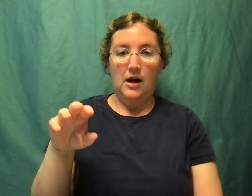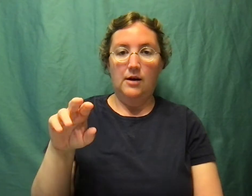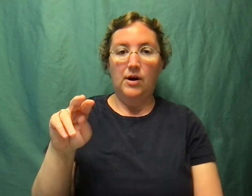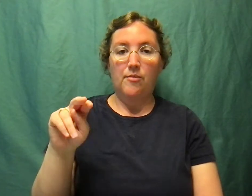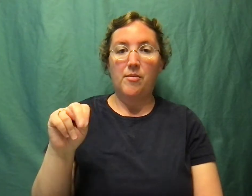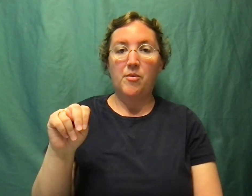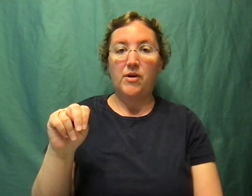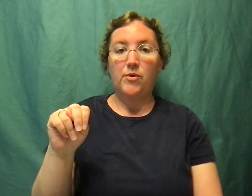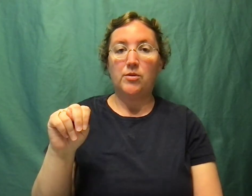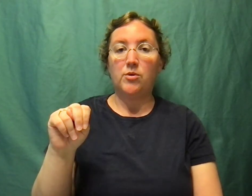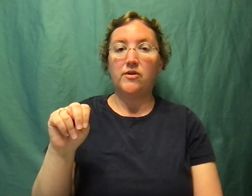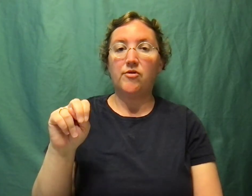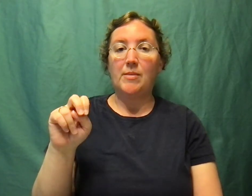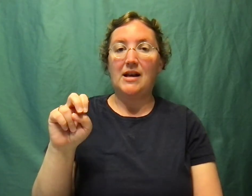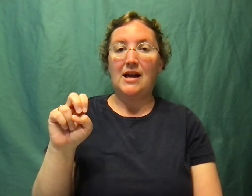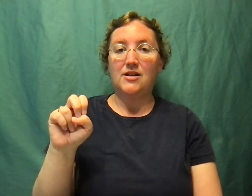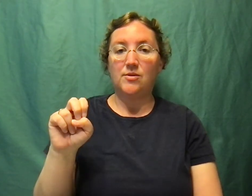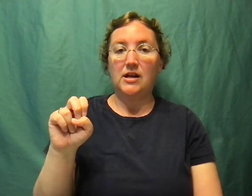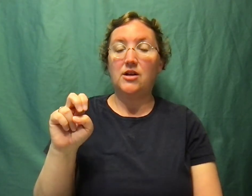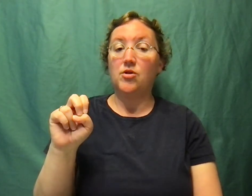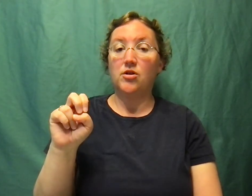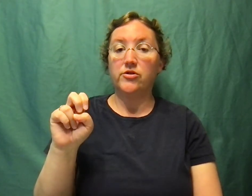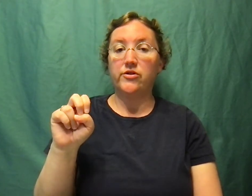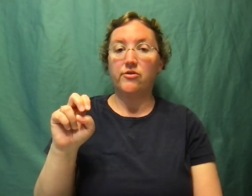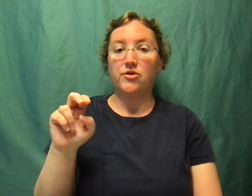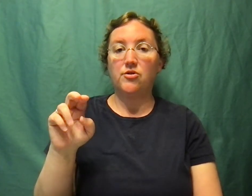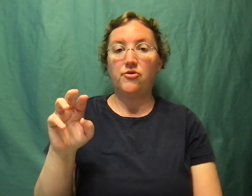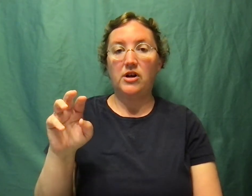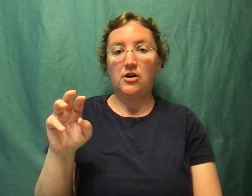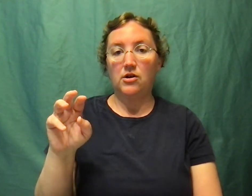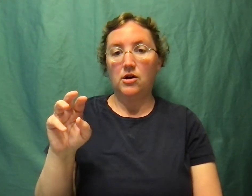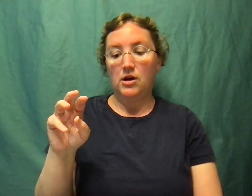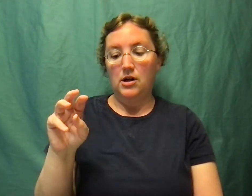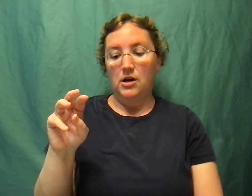again, remember when you're moving from an N to an E, you can also do your 2-finger